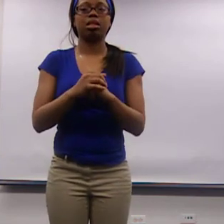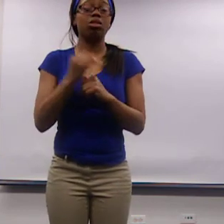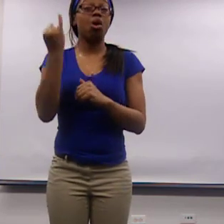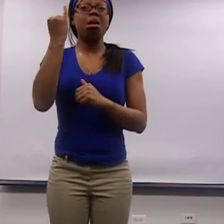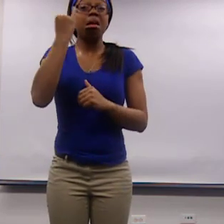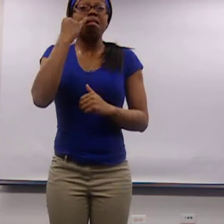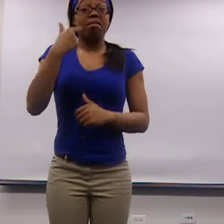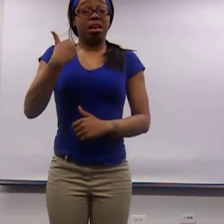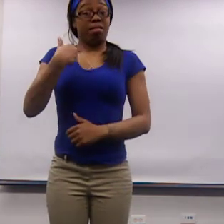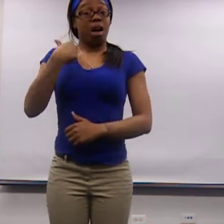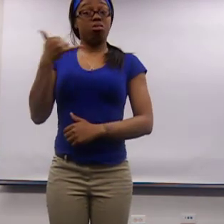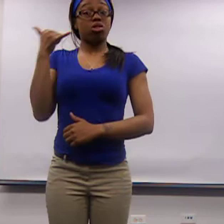in Aurora,